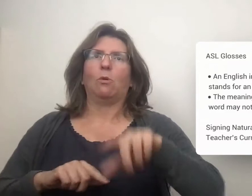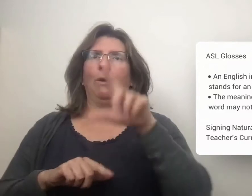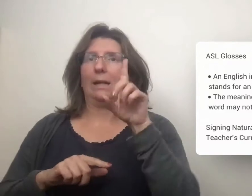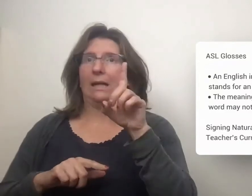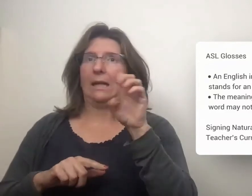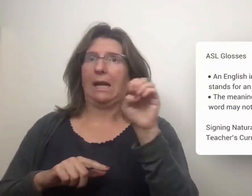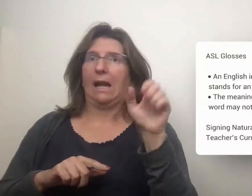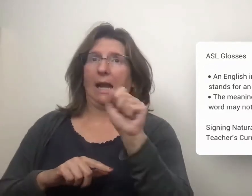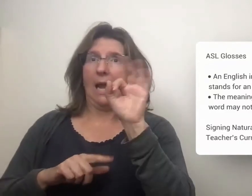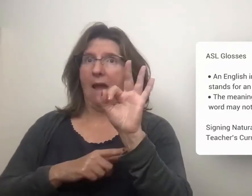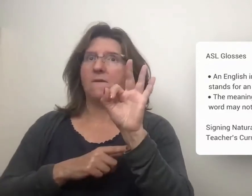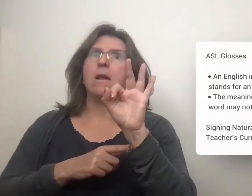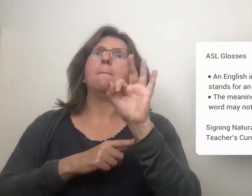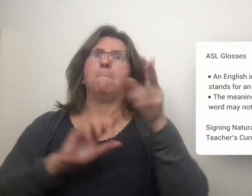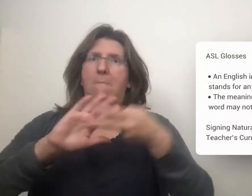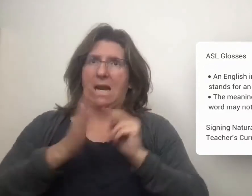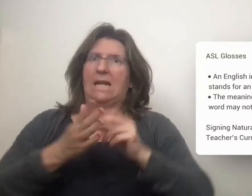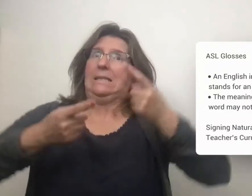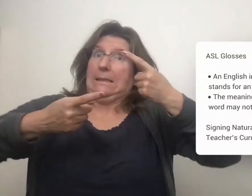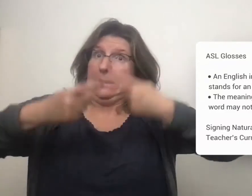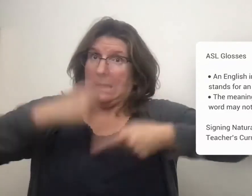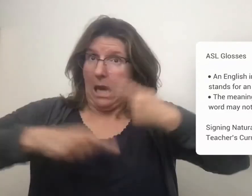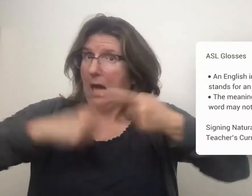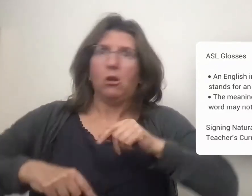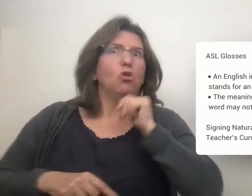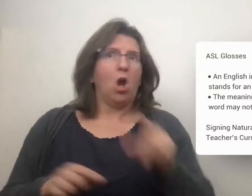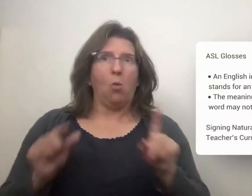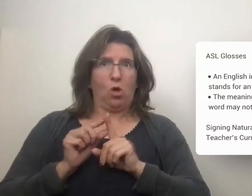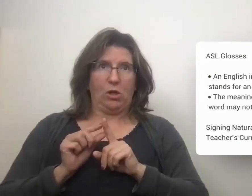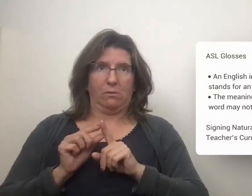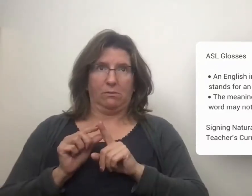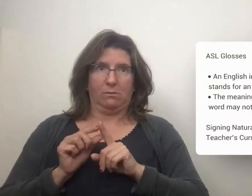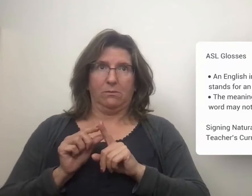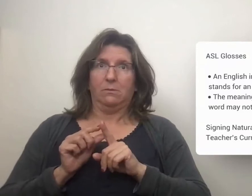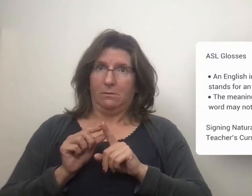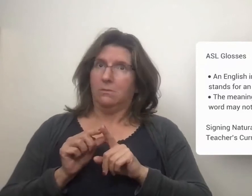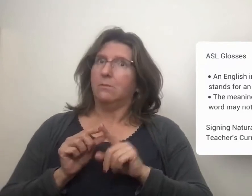The ASL sign for deaf would be glossed as DEAF capitalized.